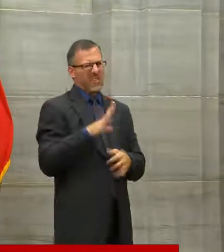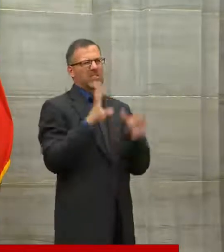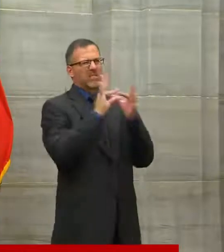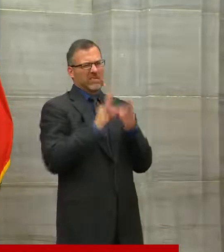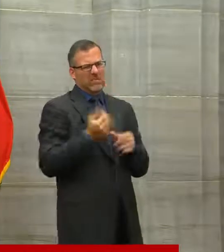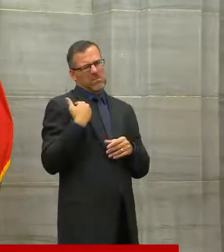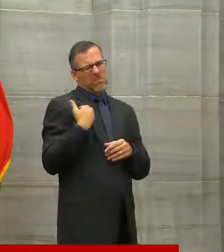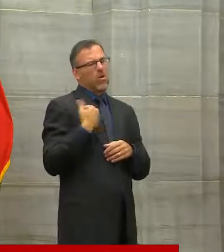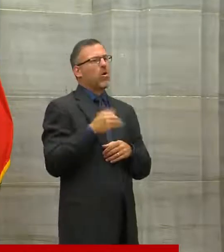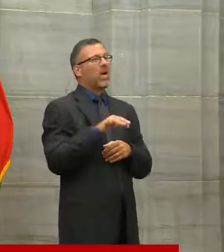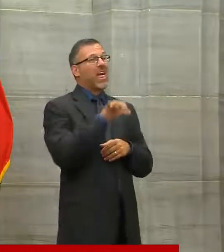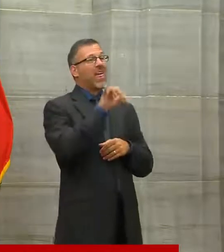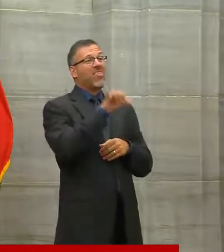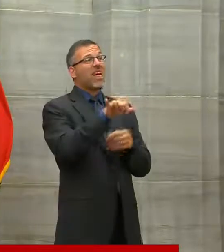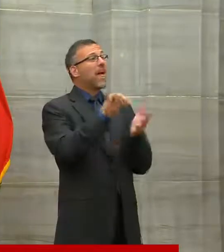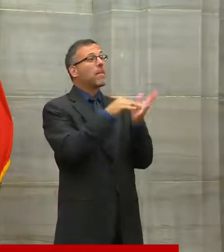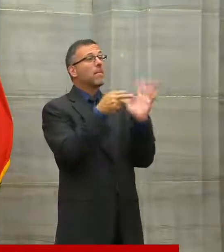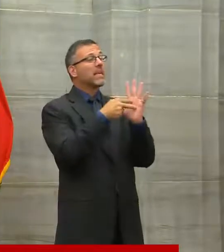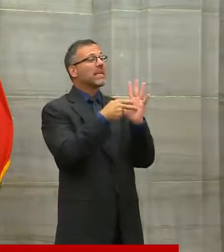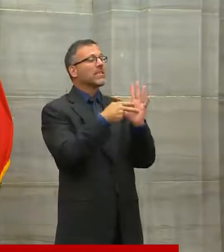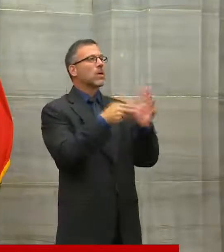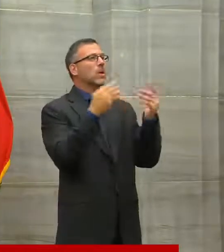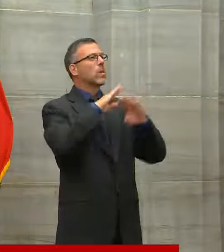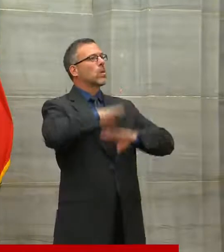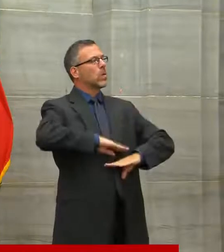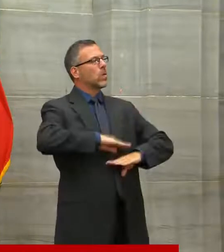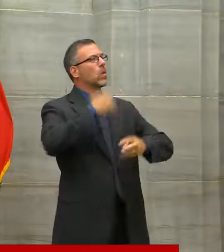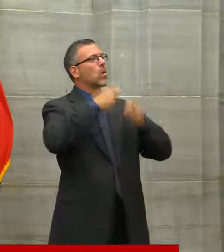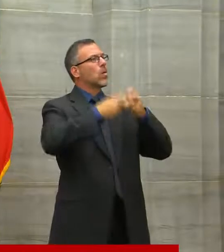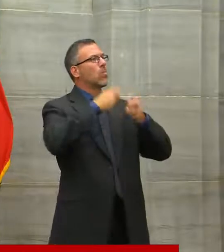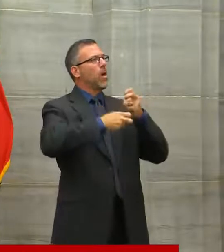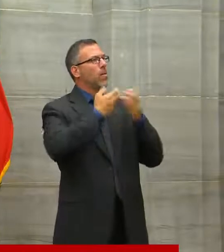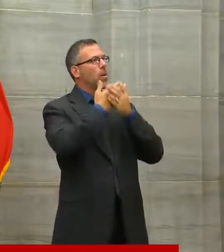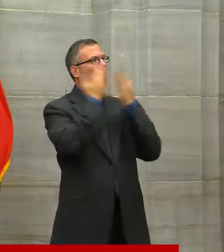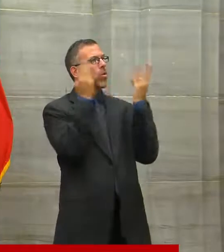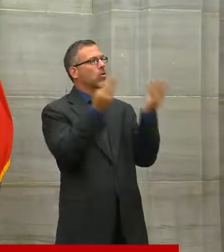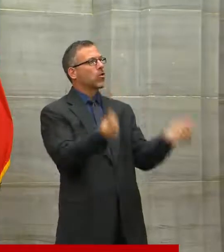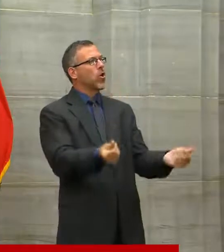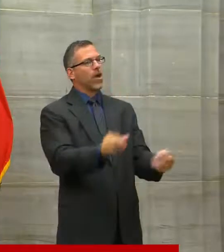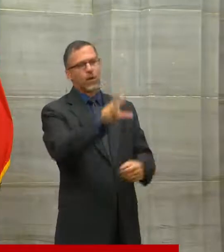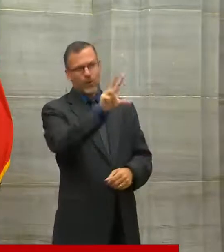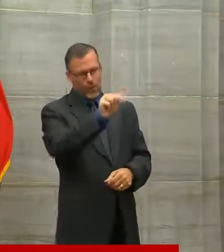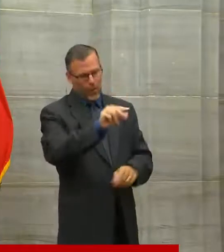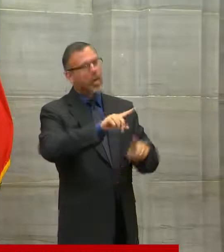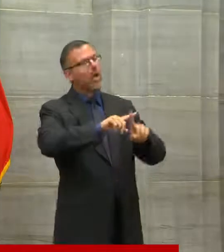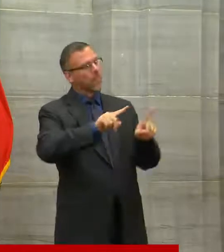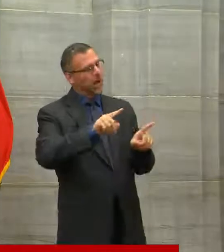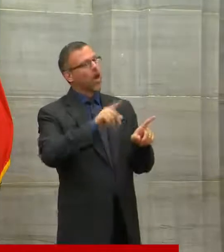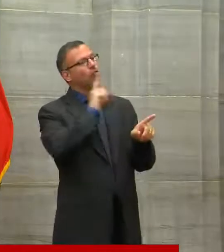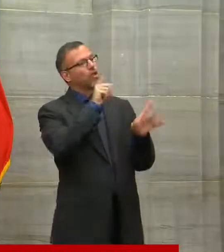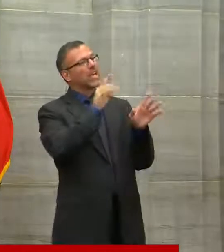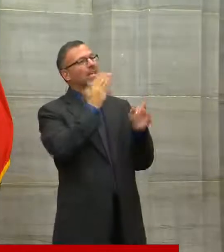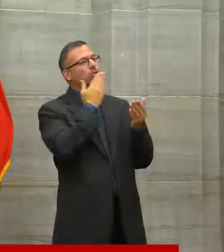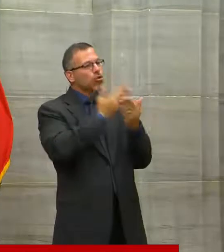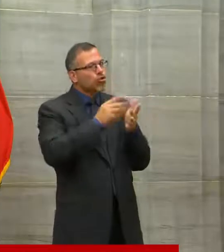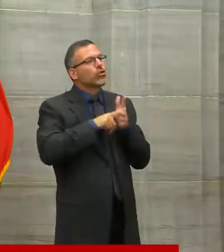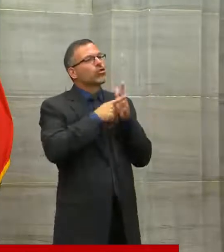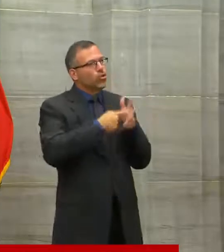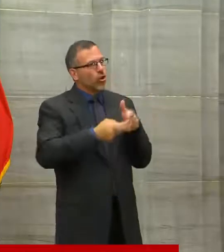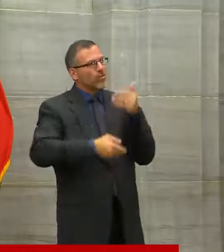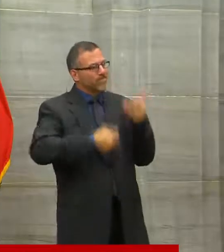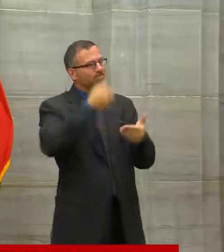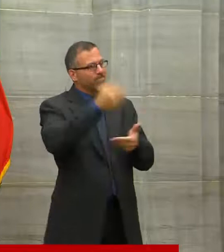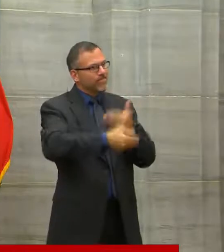are just the beginning, they're first steps, but the integrity of our justice system depends on